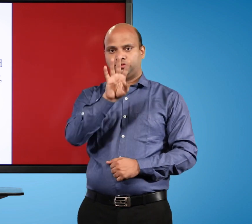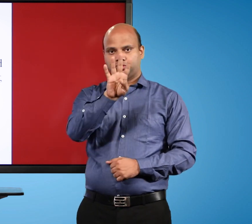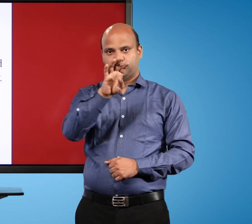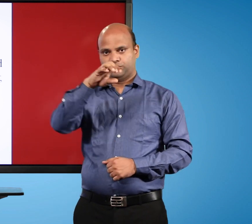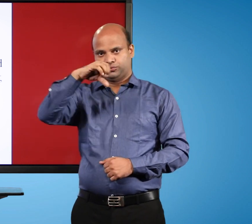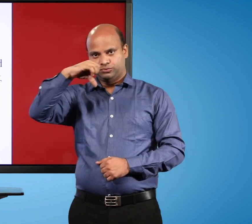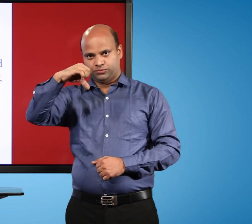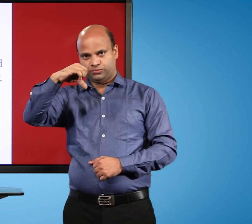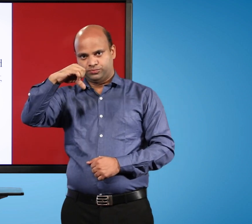49,